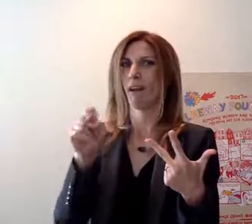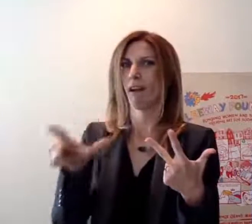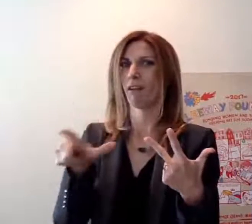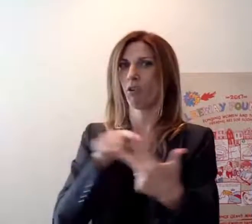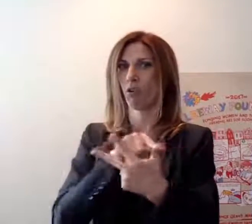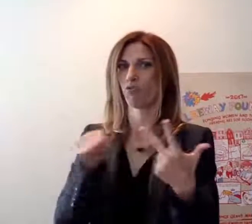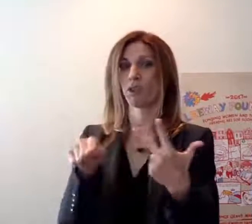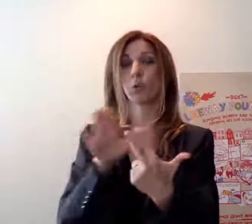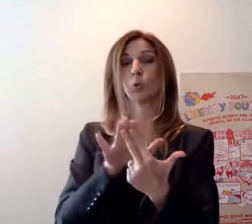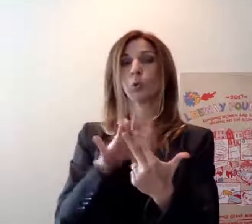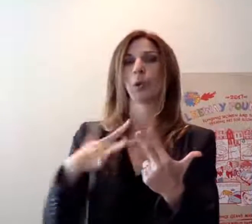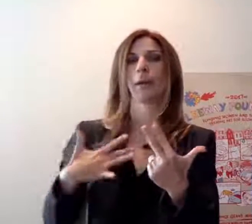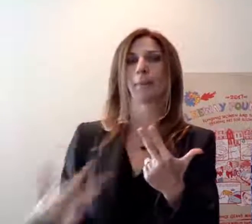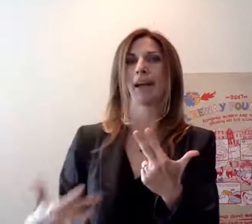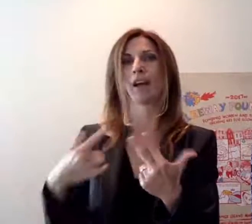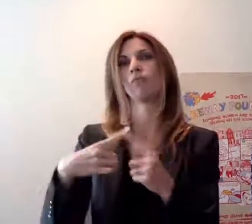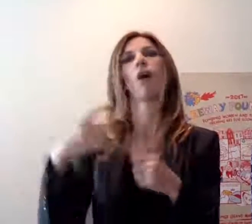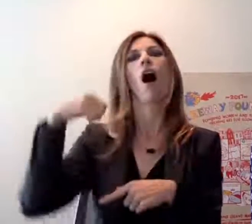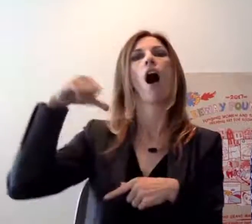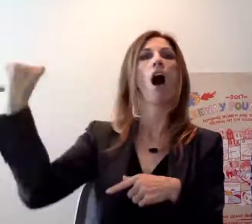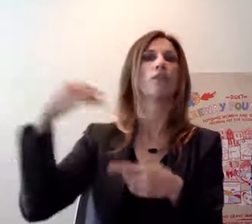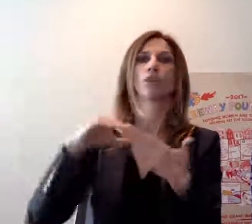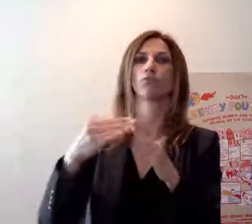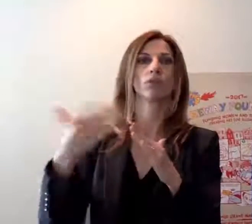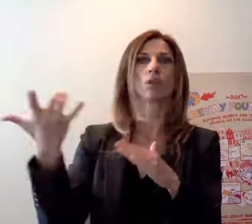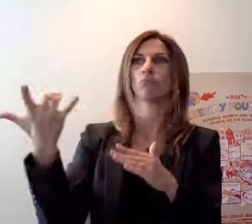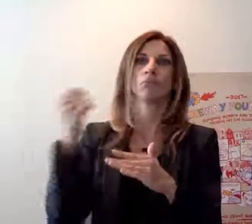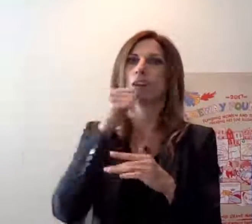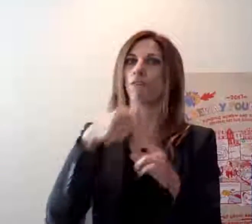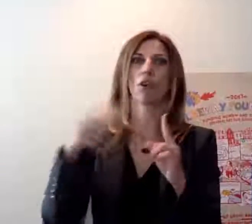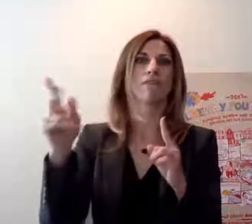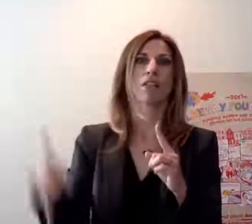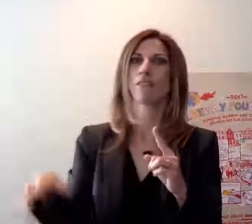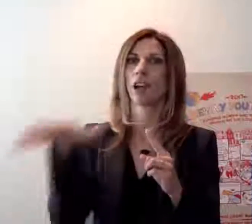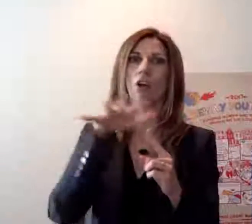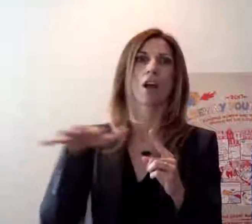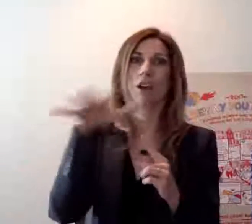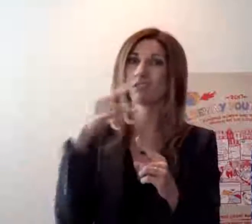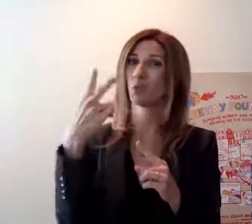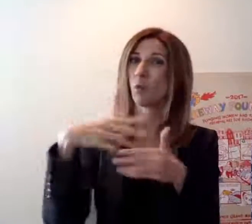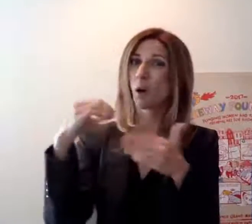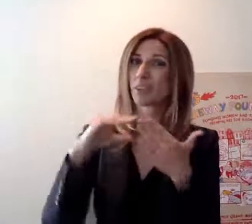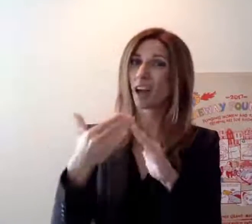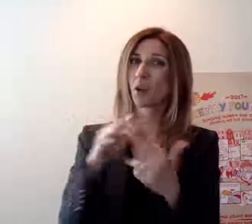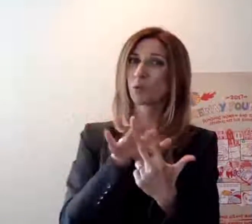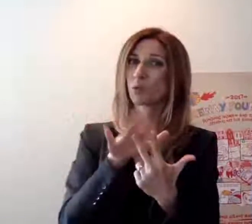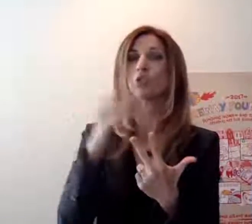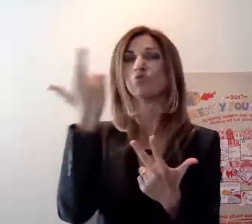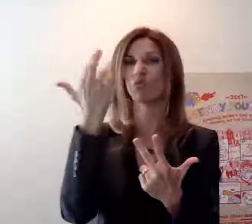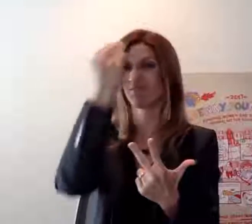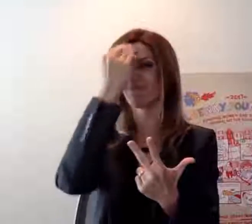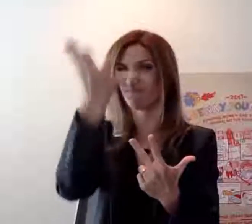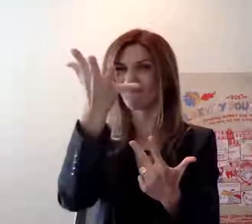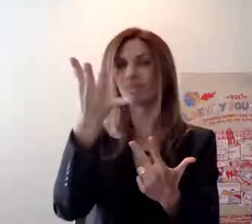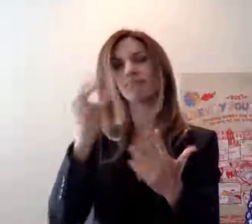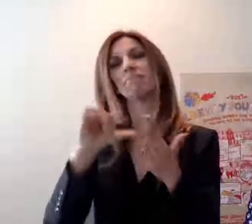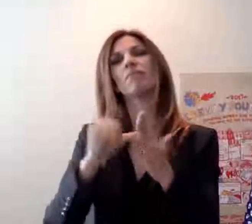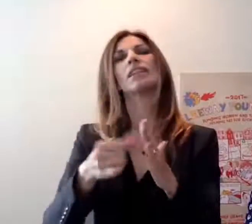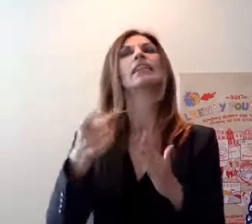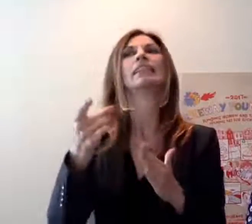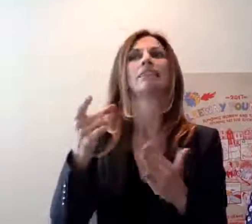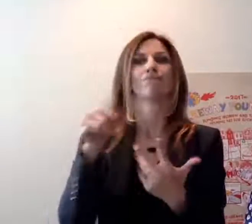stage 1 are from out of town. They're not from Philadelphia or the Philadelphia area. And the reason I say that is because they may